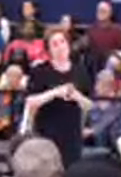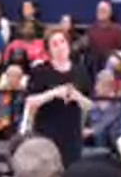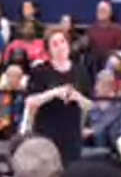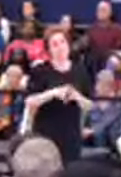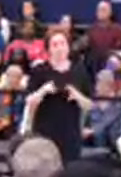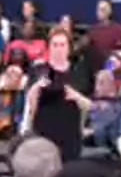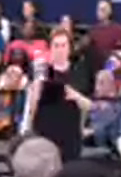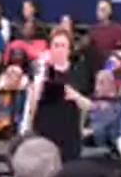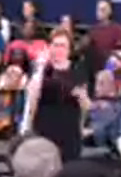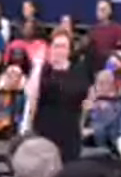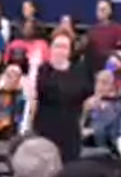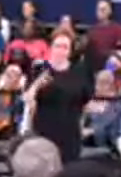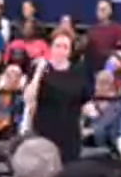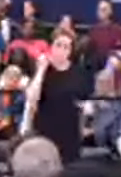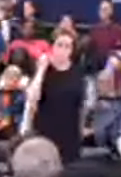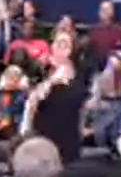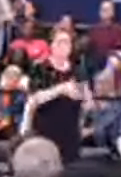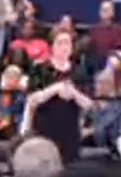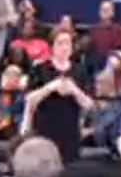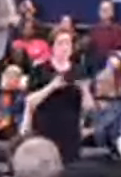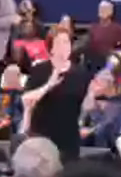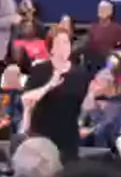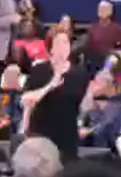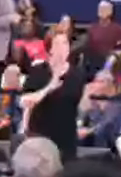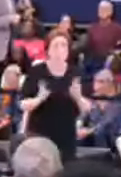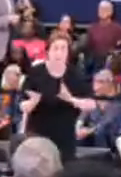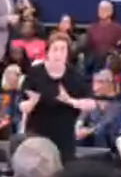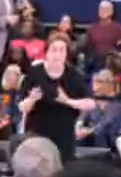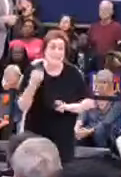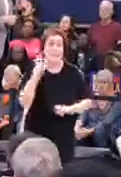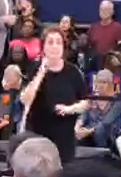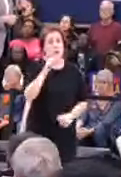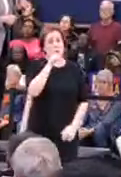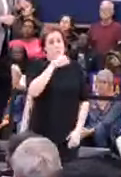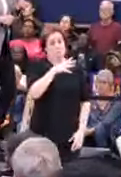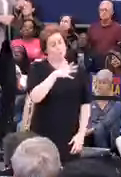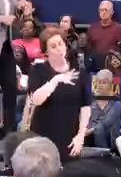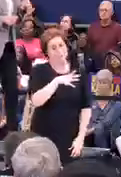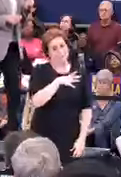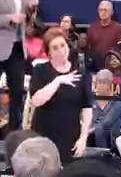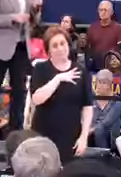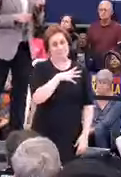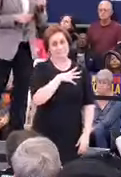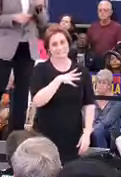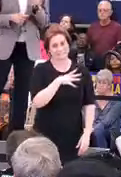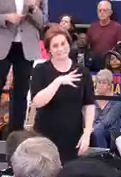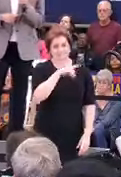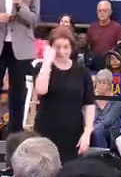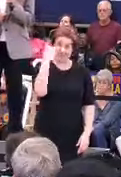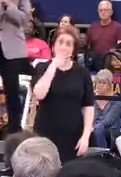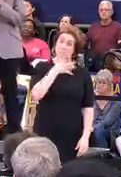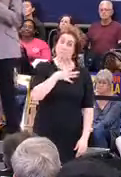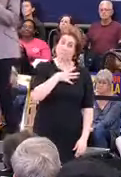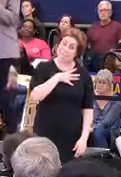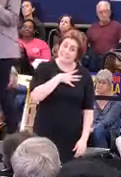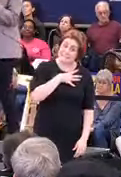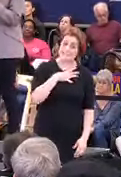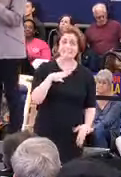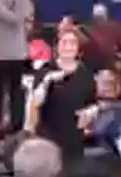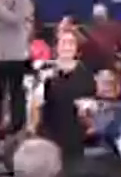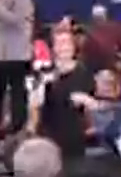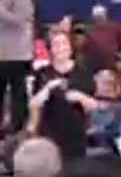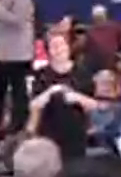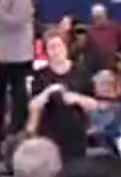you know, I don't know if America is ready for a woman or a black woman to be